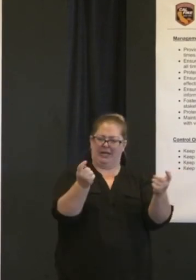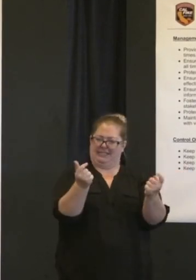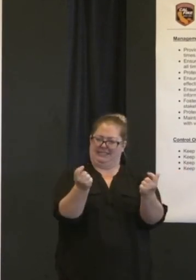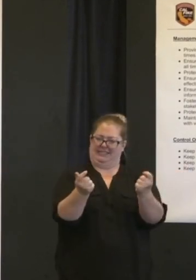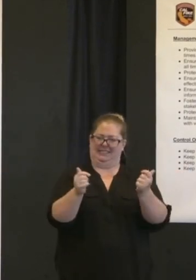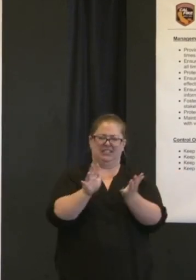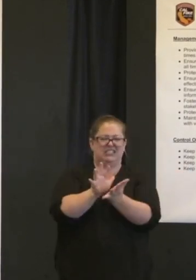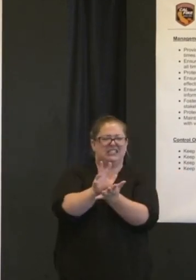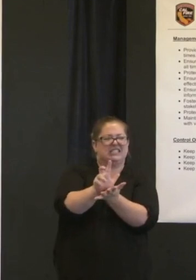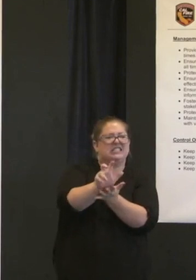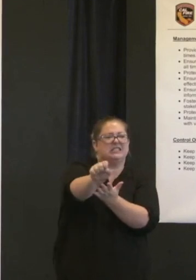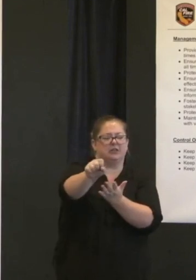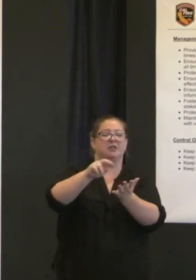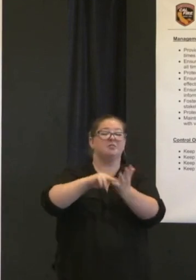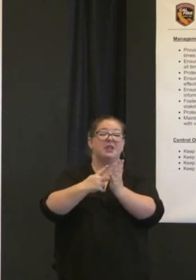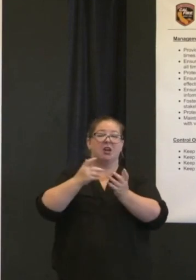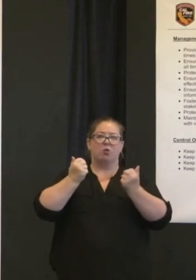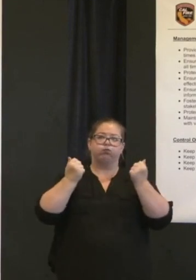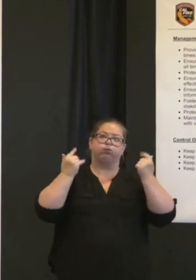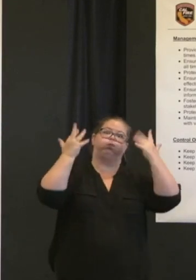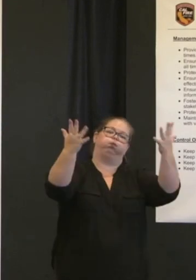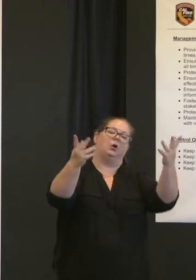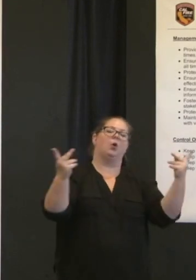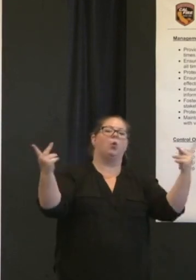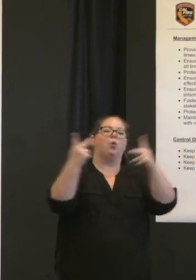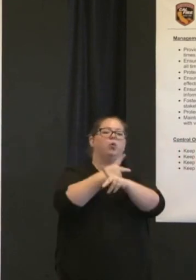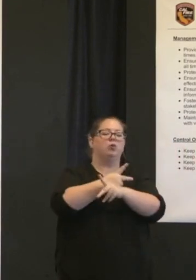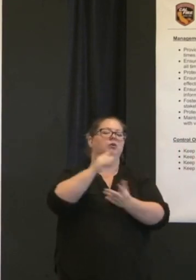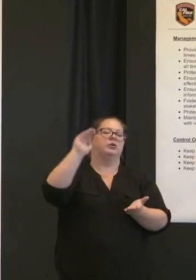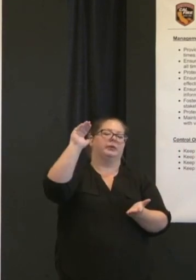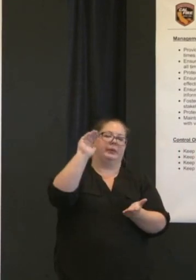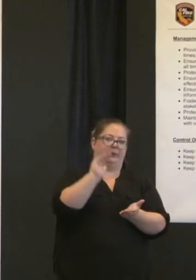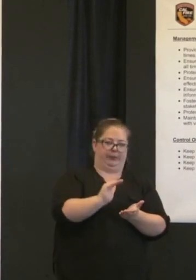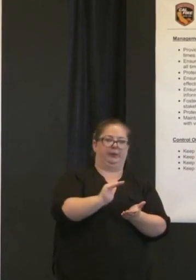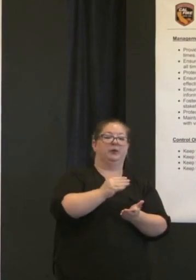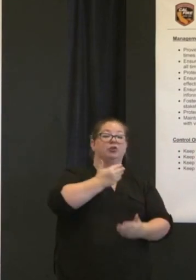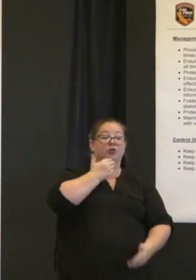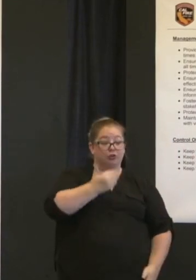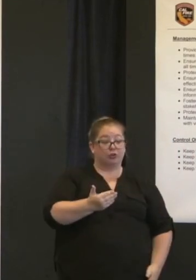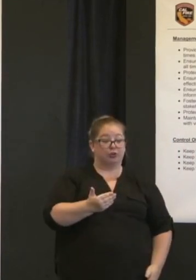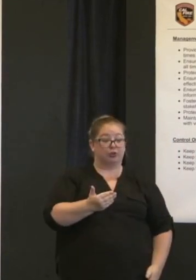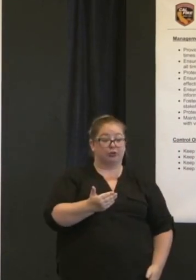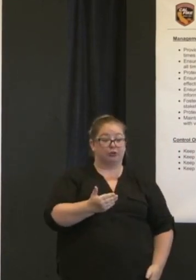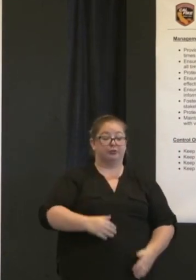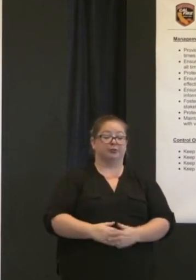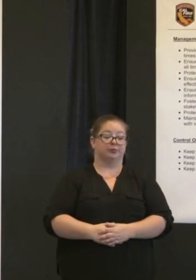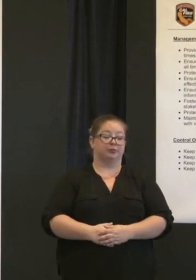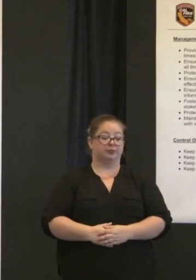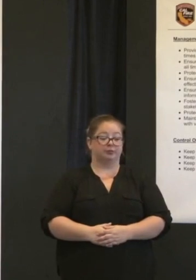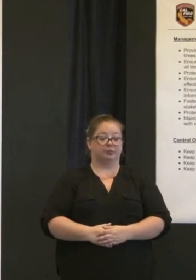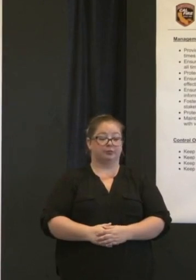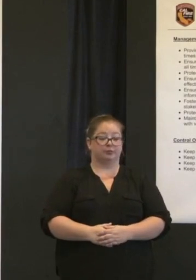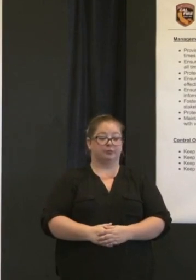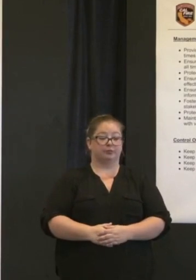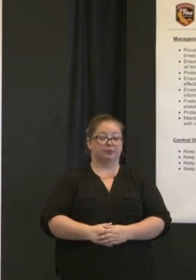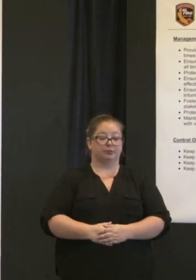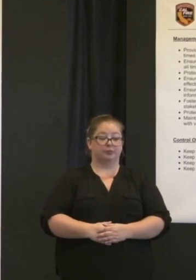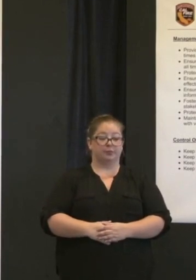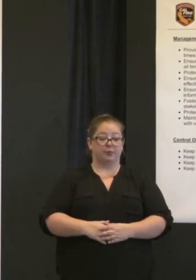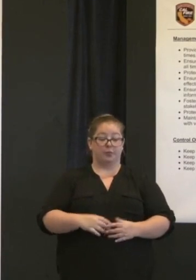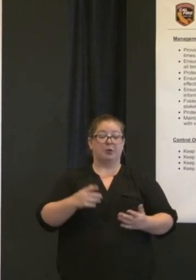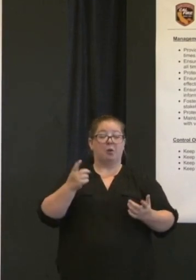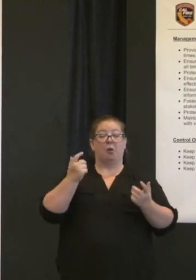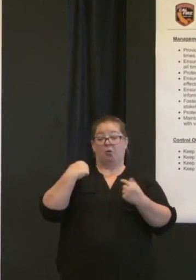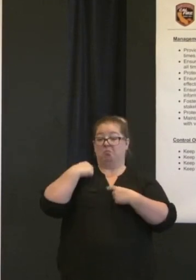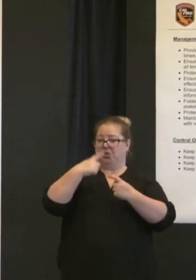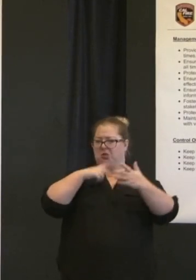of the fire that we've talked about in the last several days continue to hold for us. Everything is following the strategies we put in place. We have resources throughout